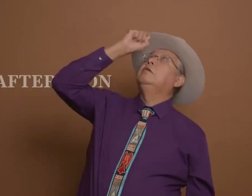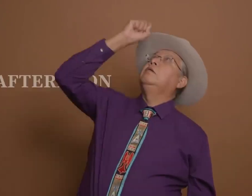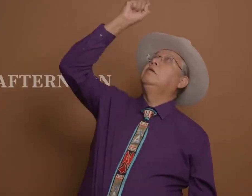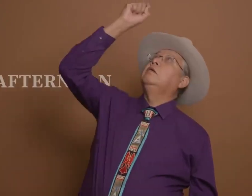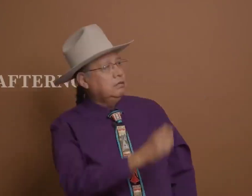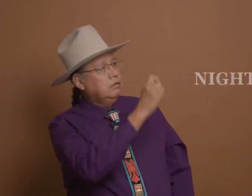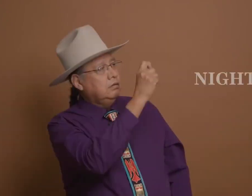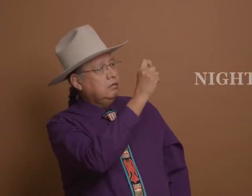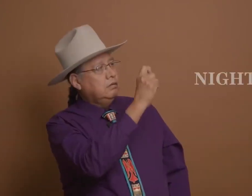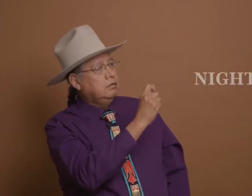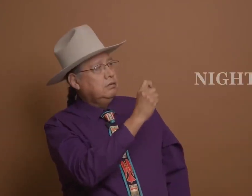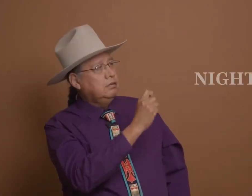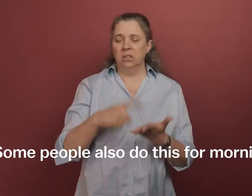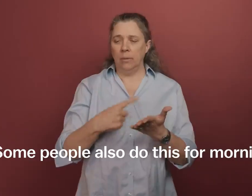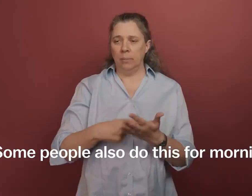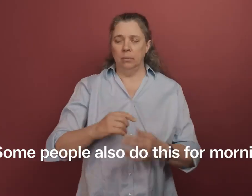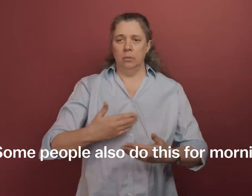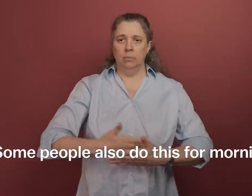morning, afternoon, or night.